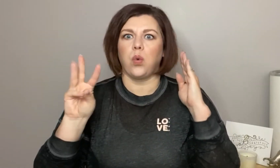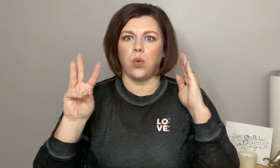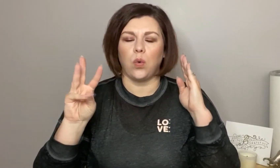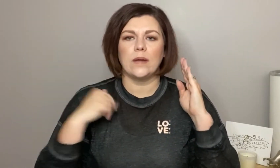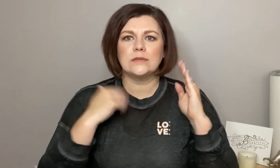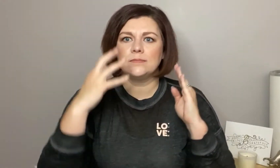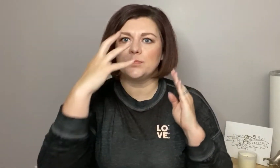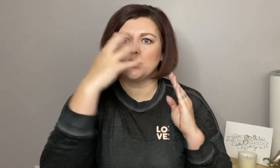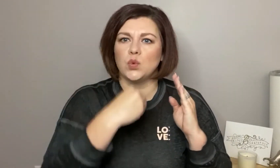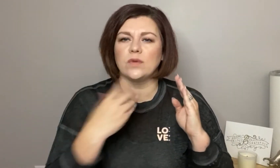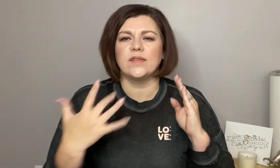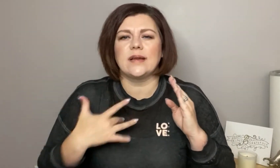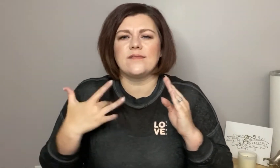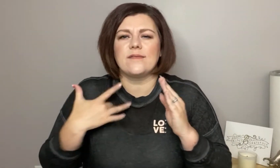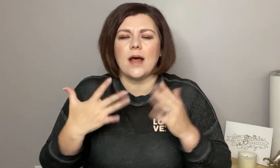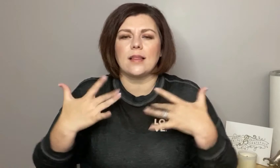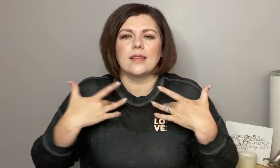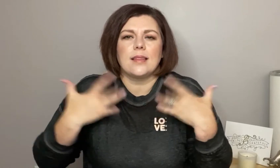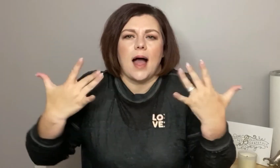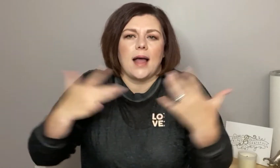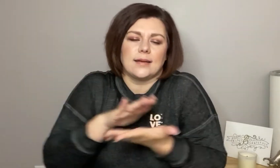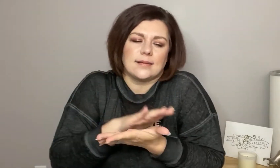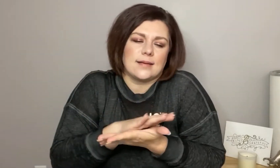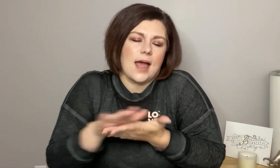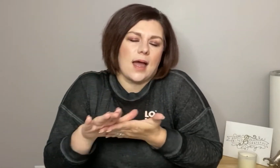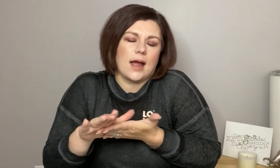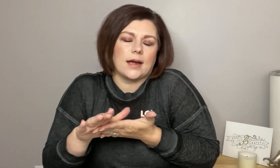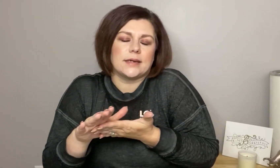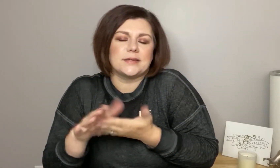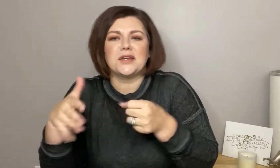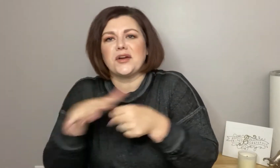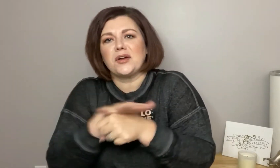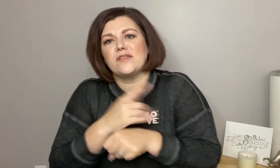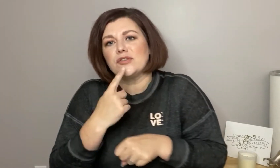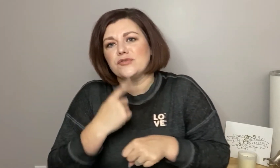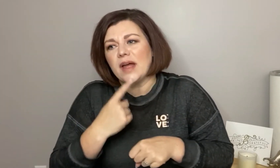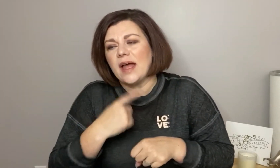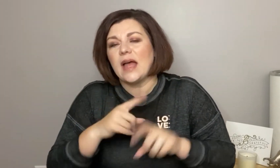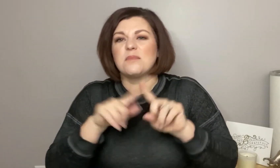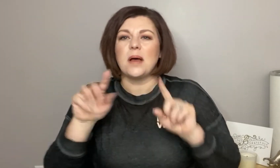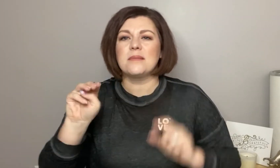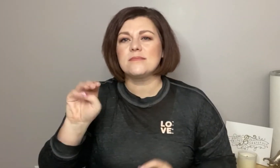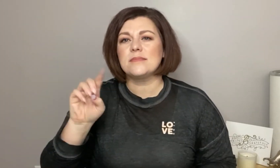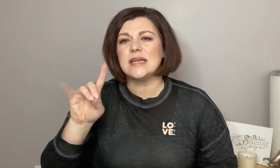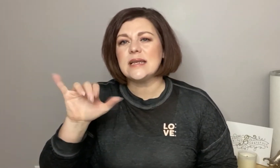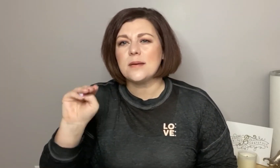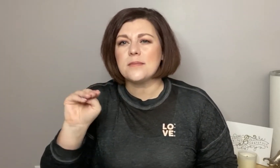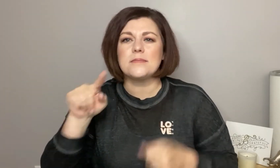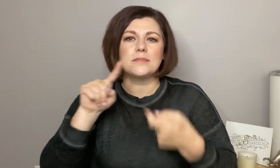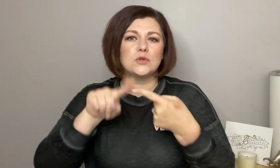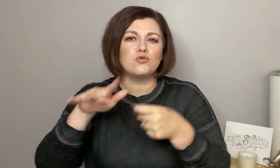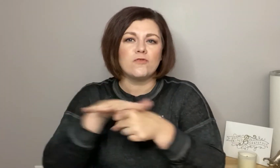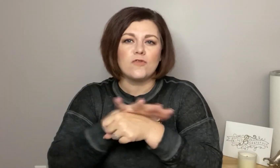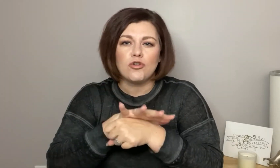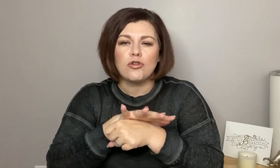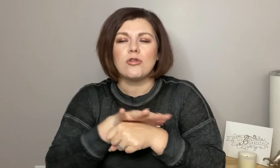it is gorgeous. It's very lightweight. It's a nice medium coverage that covers